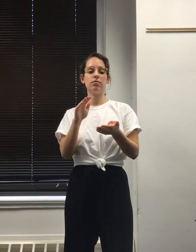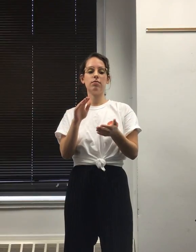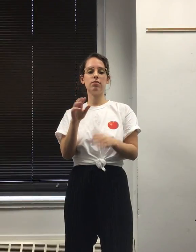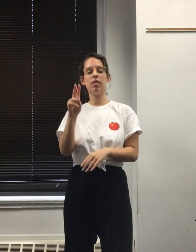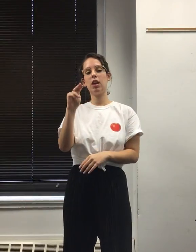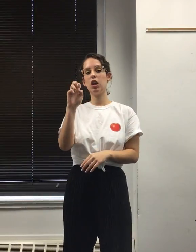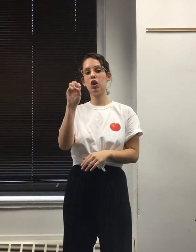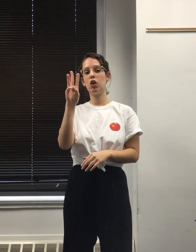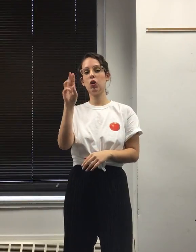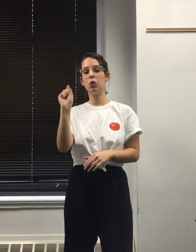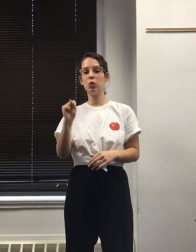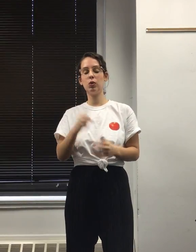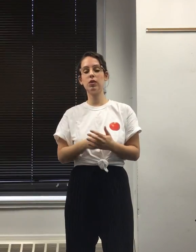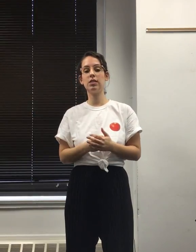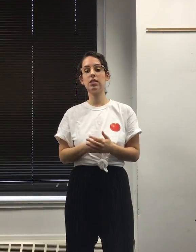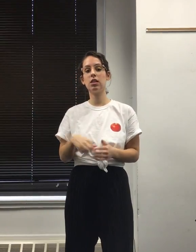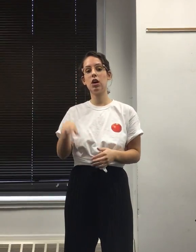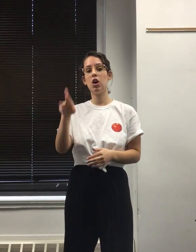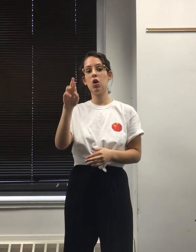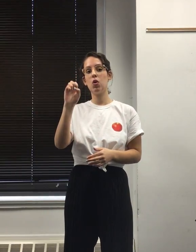basis, relative humidity.